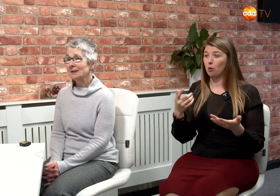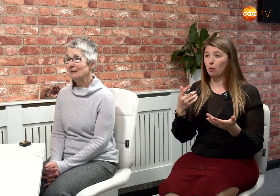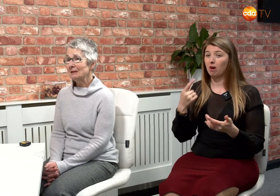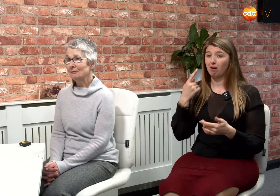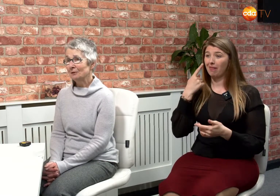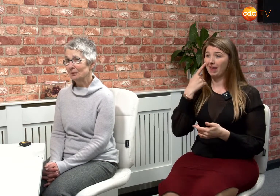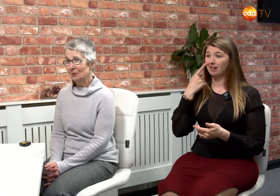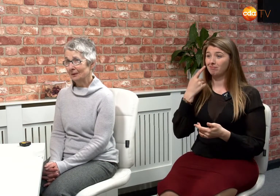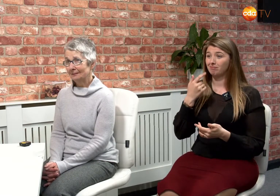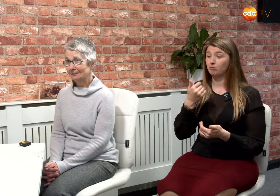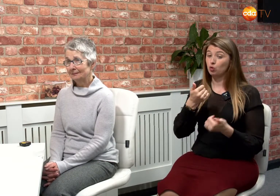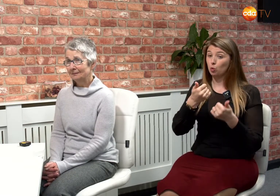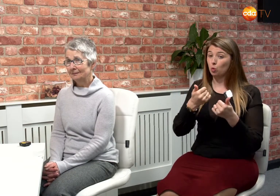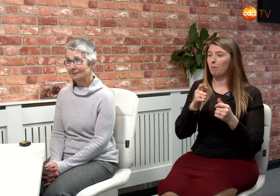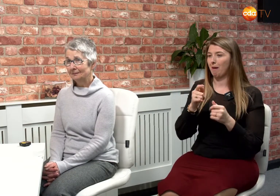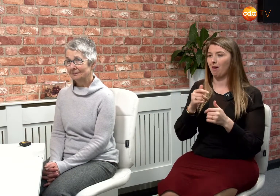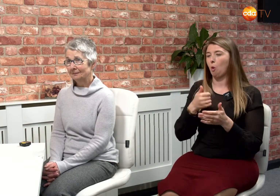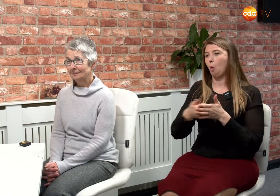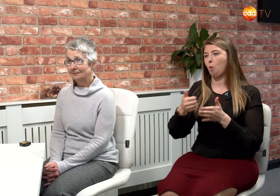is always a need for more.